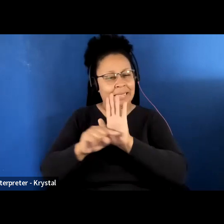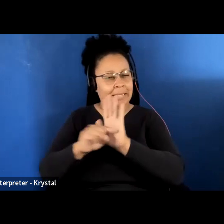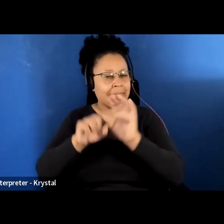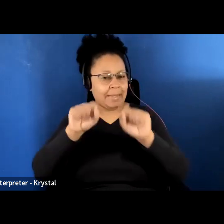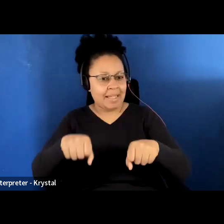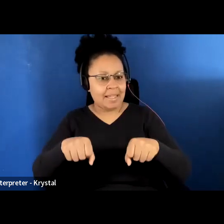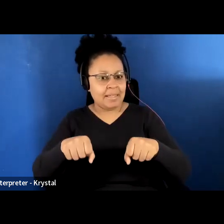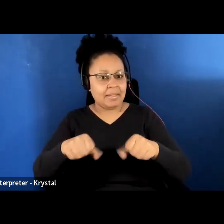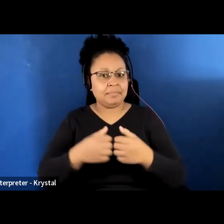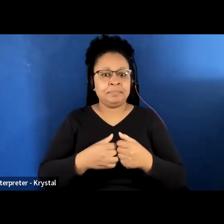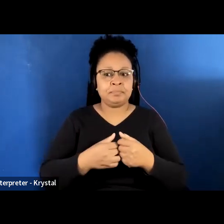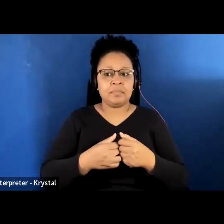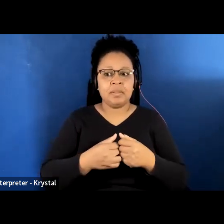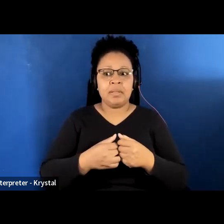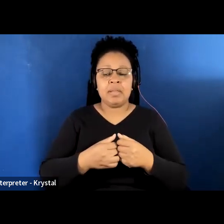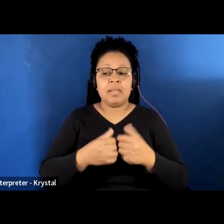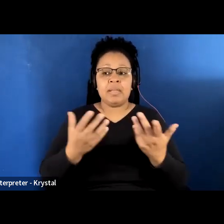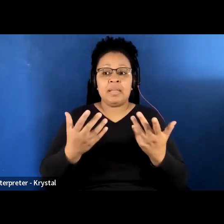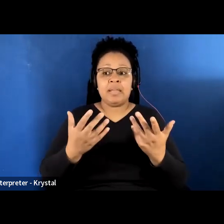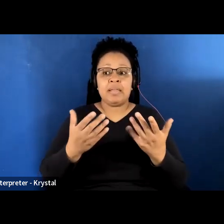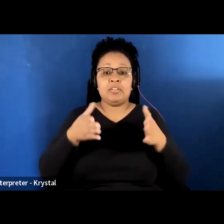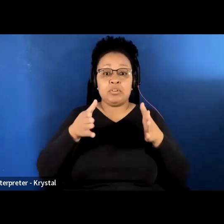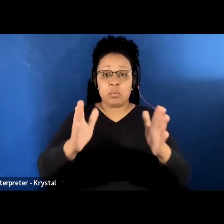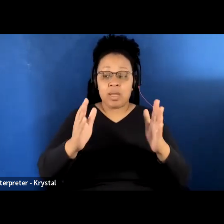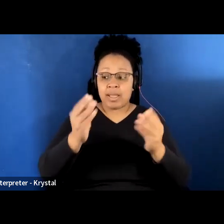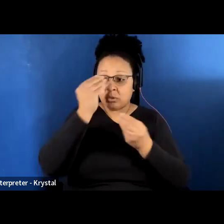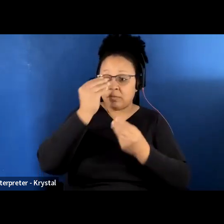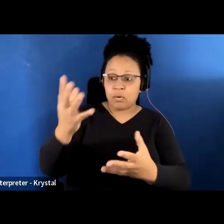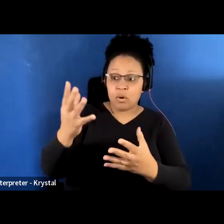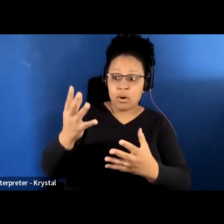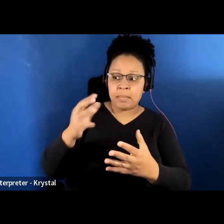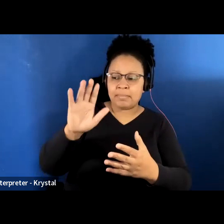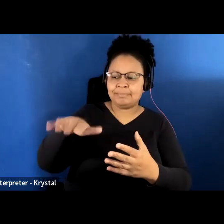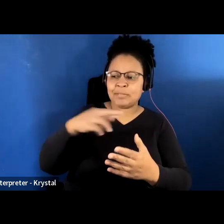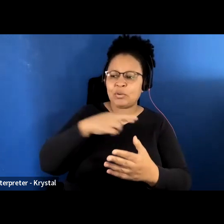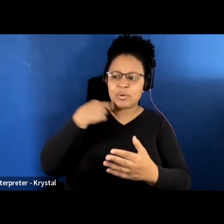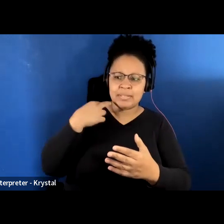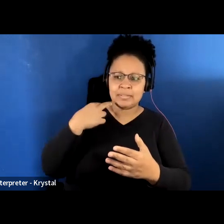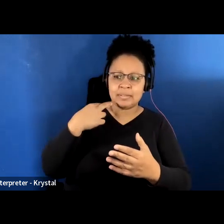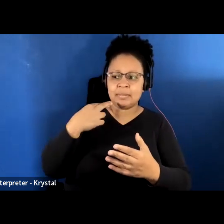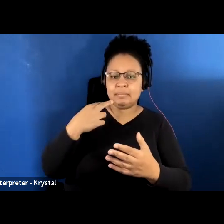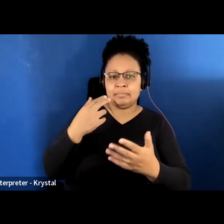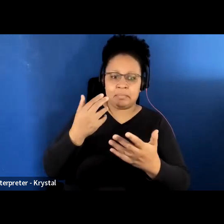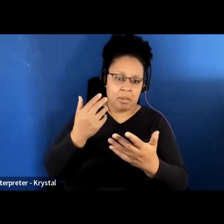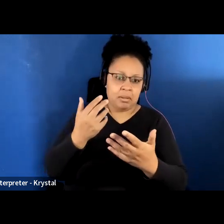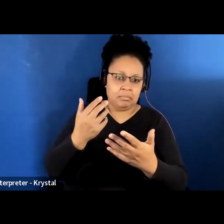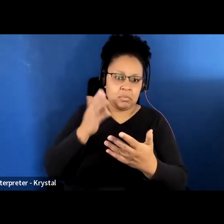Does somebody have a way to let the rest of the office know there's a risk without making things worse?